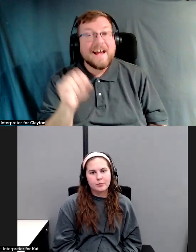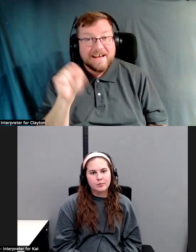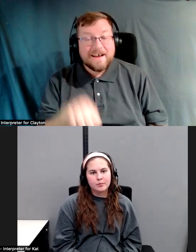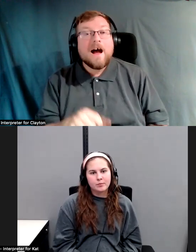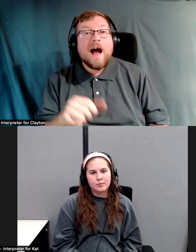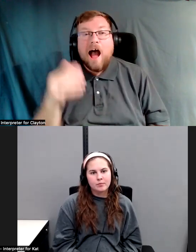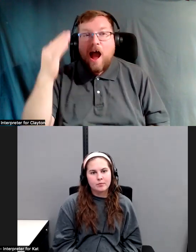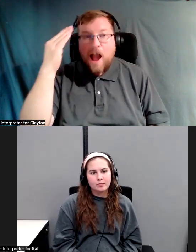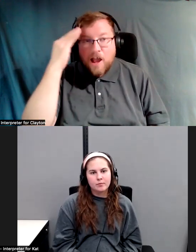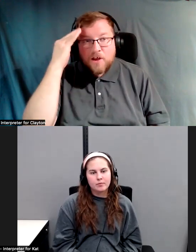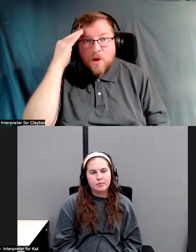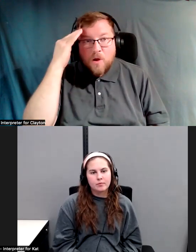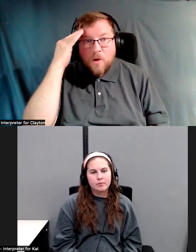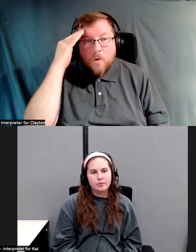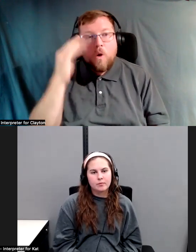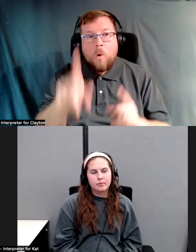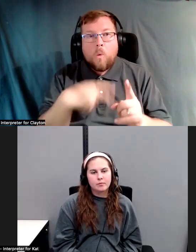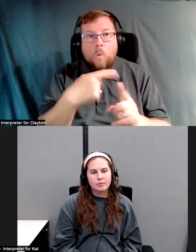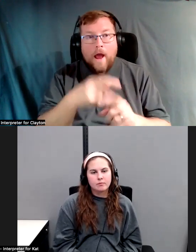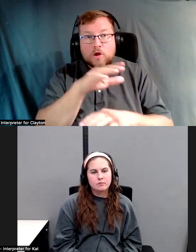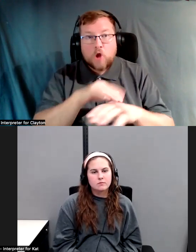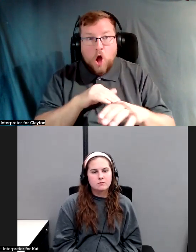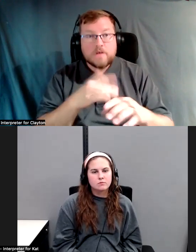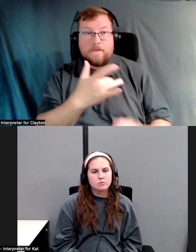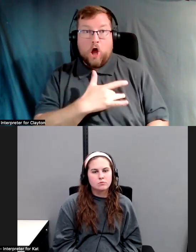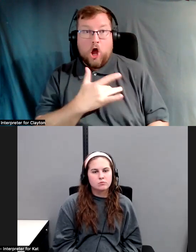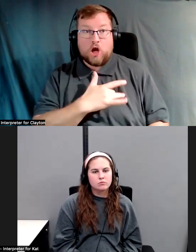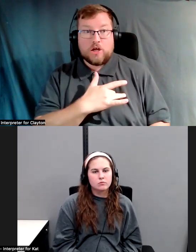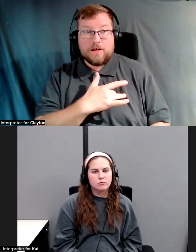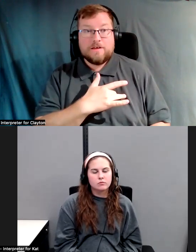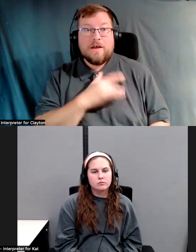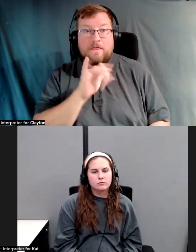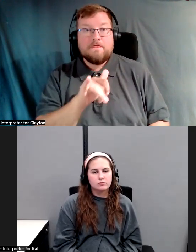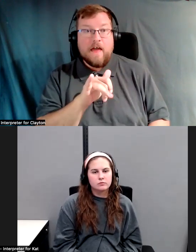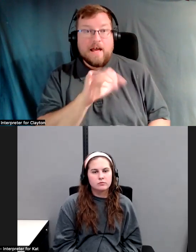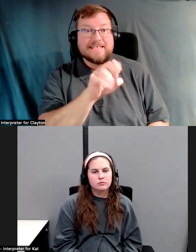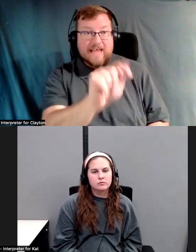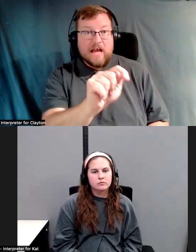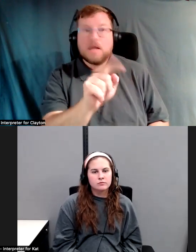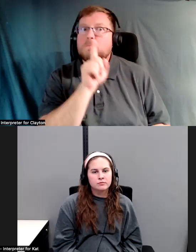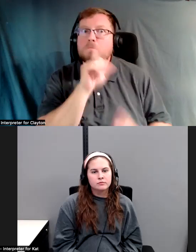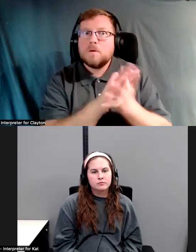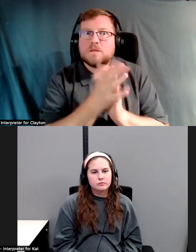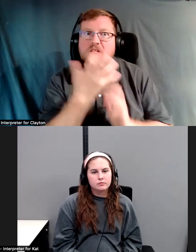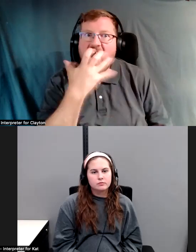I know that the set of When Calls the Heart, it gets really hot on that location as well. So I'm sure that being on top of a